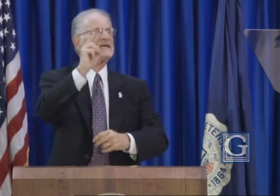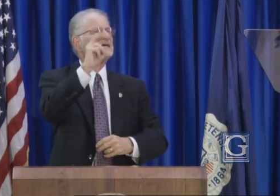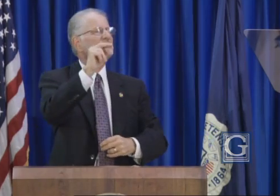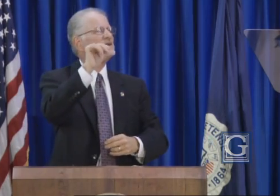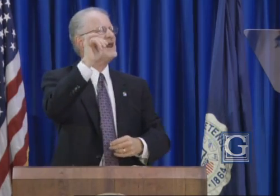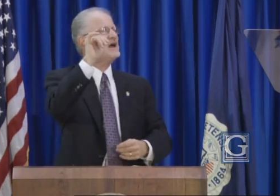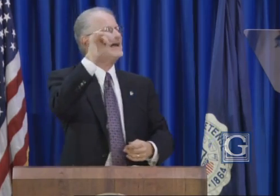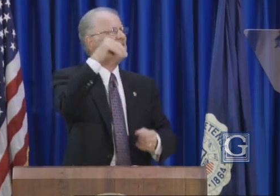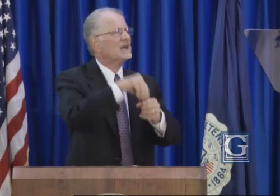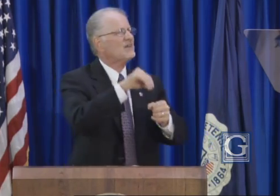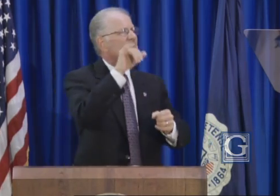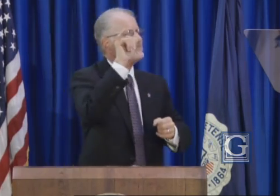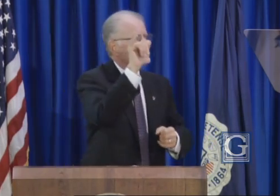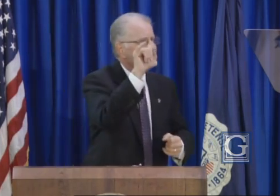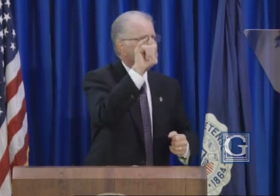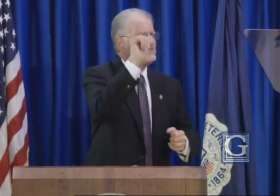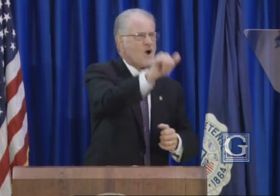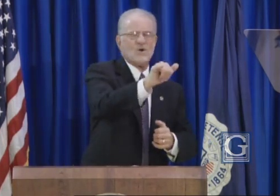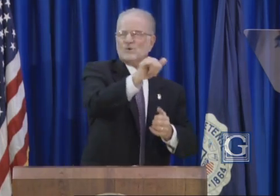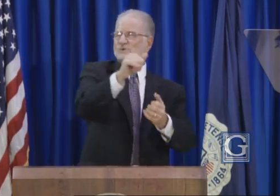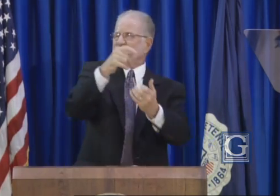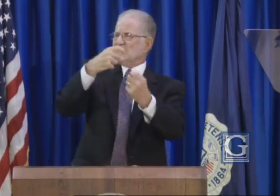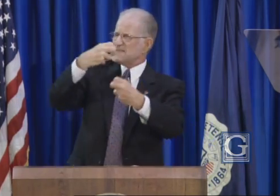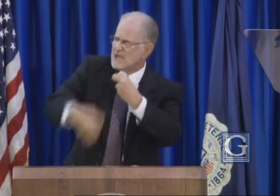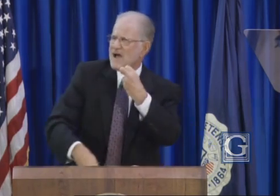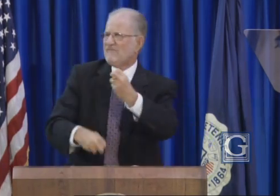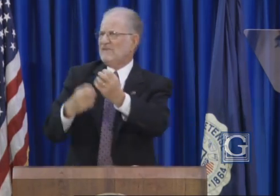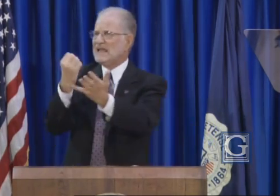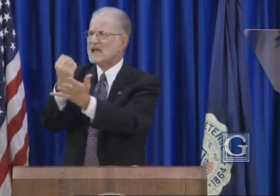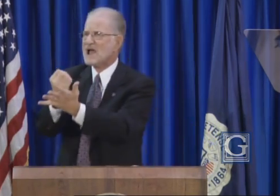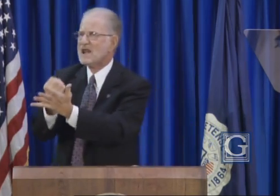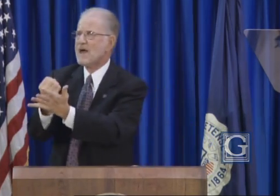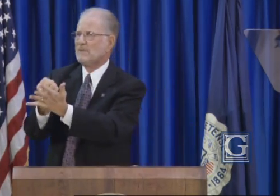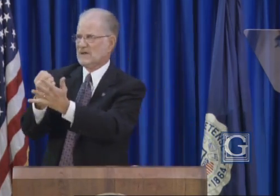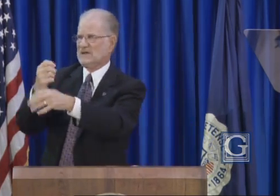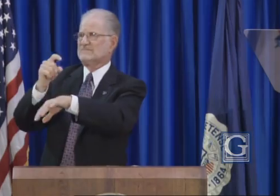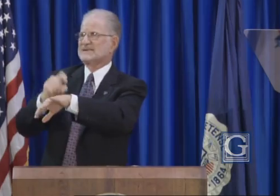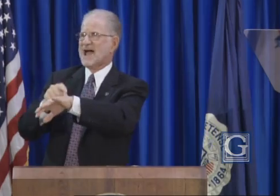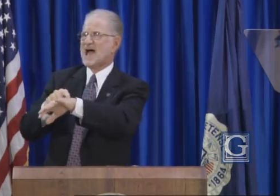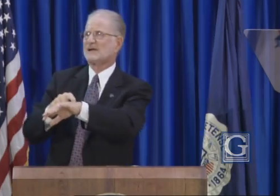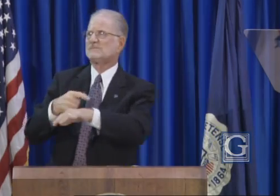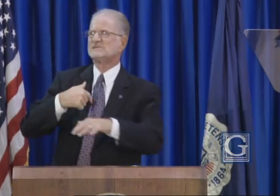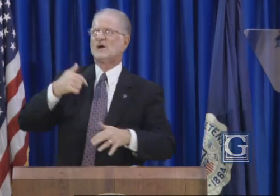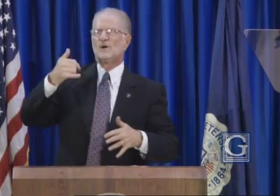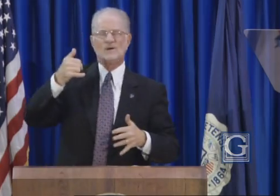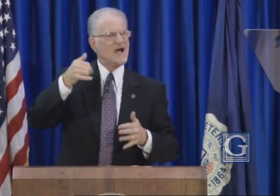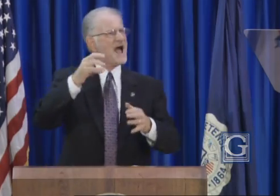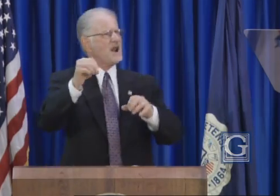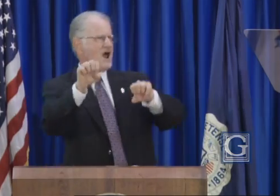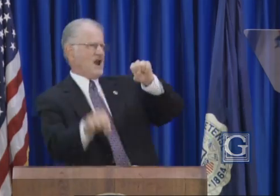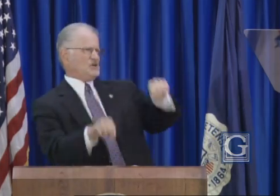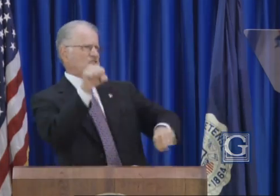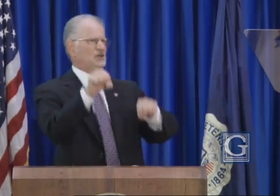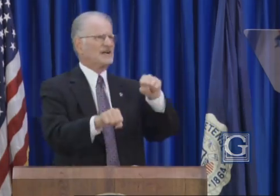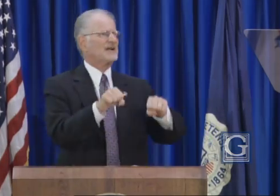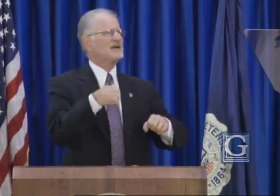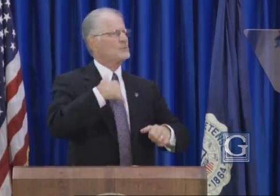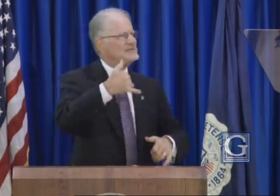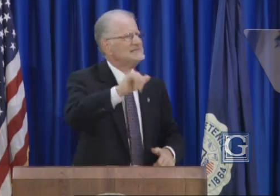He said, even in these tough economic times, times of